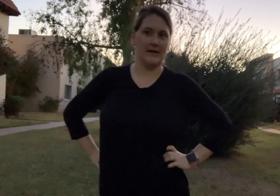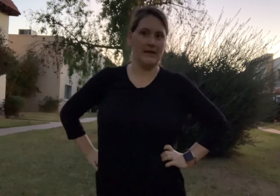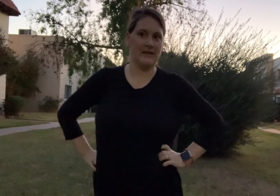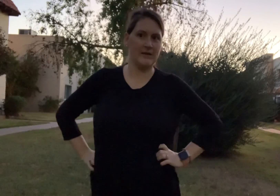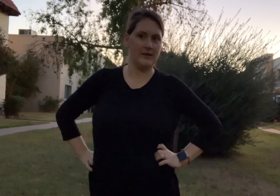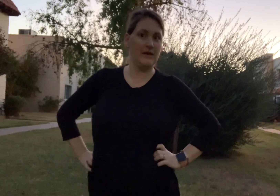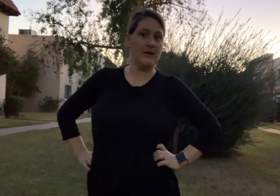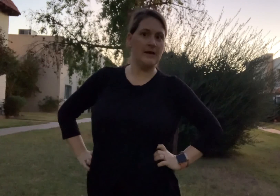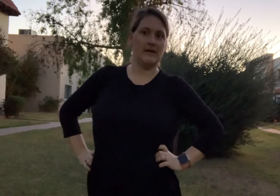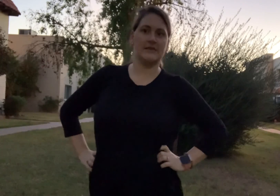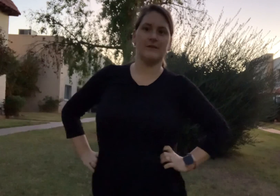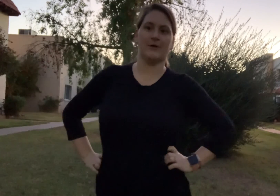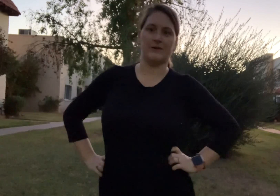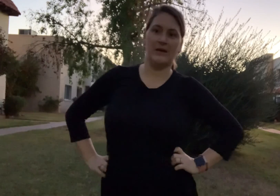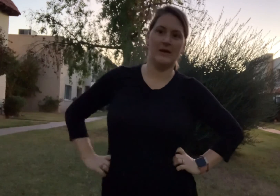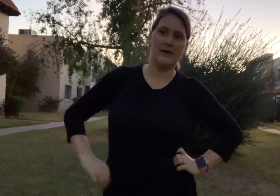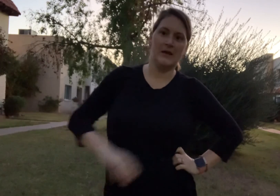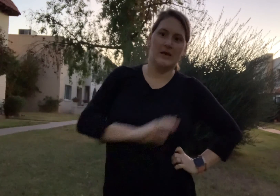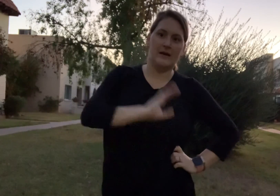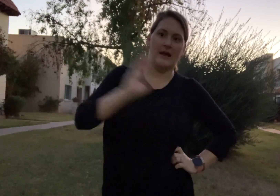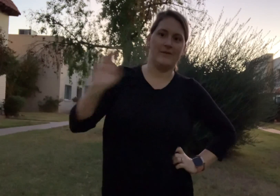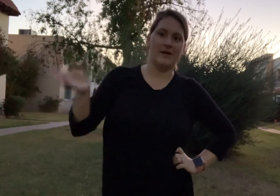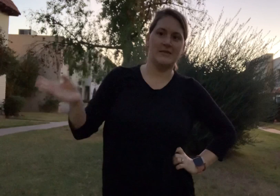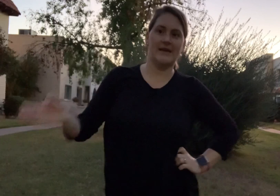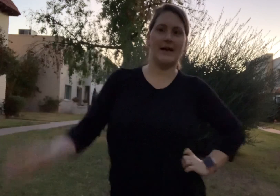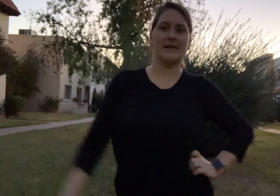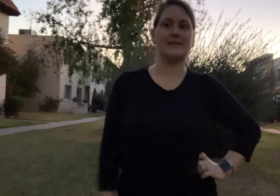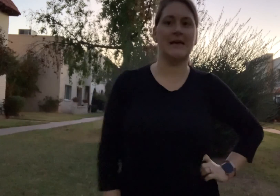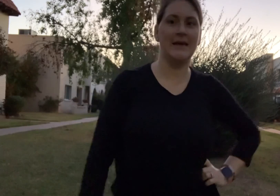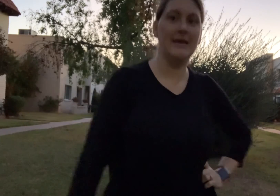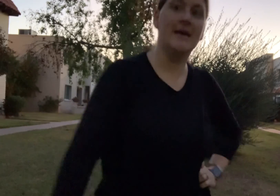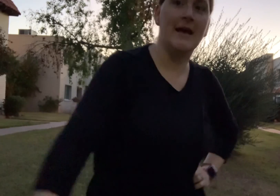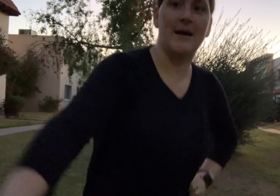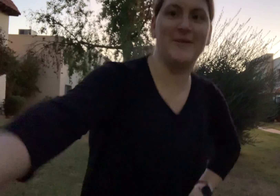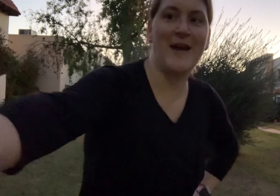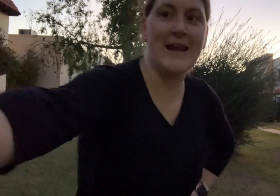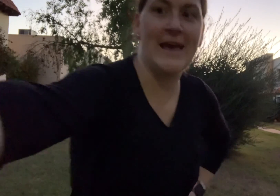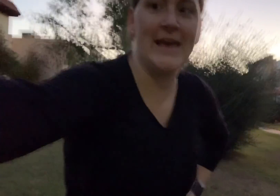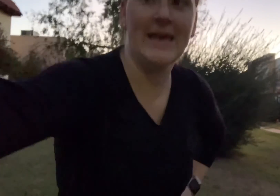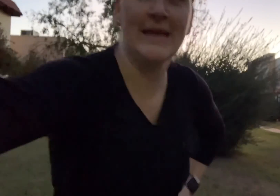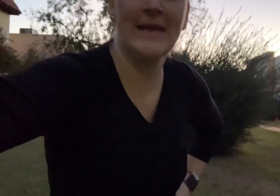at Disney World. All right, have a great day, guys. Happy Friday.